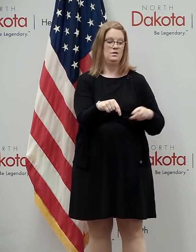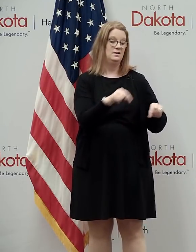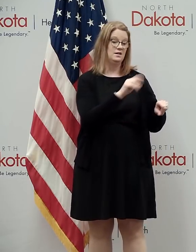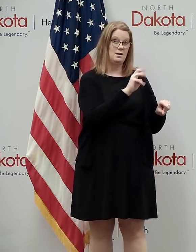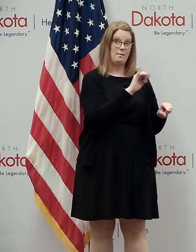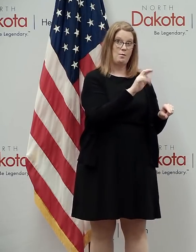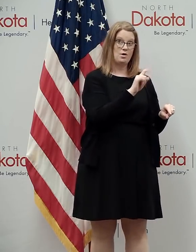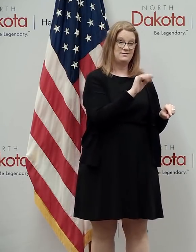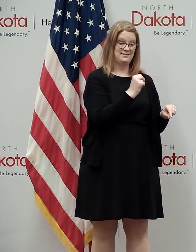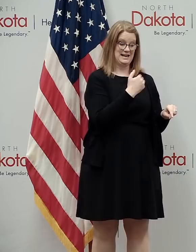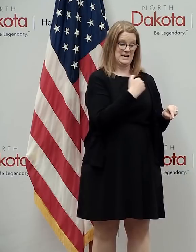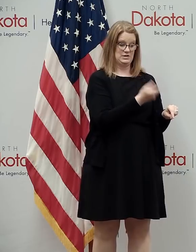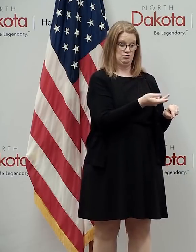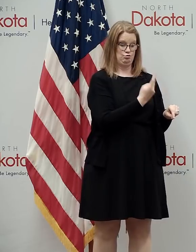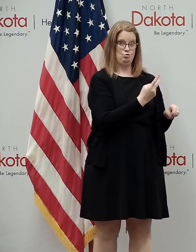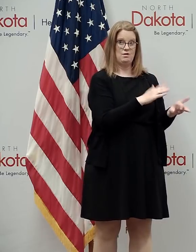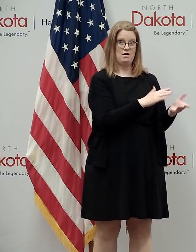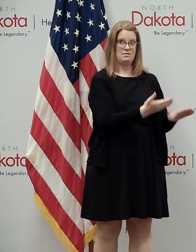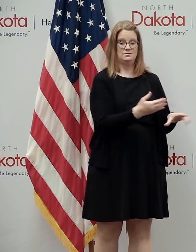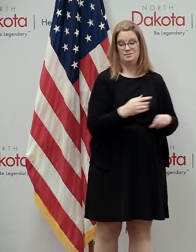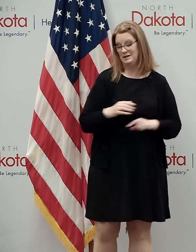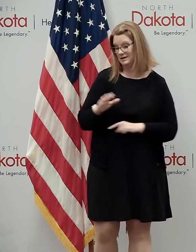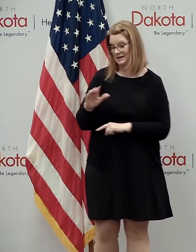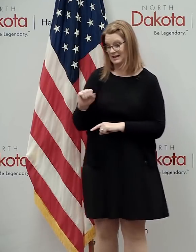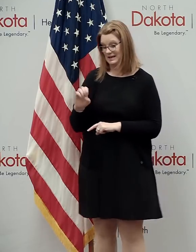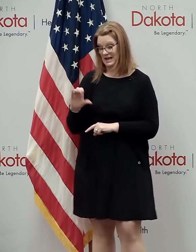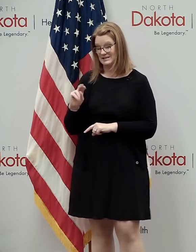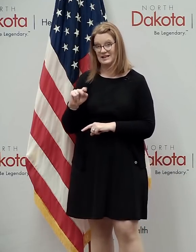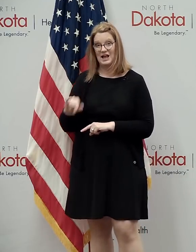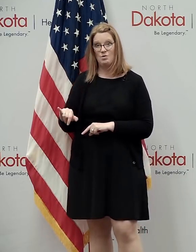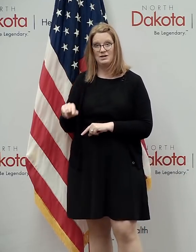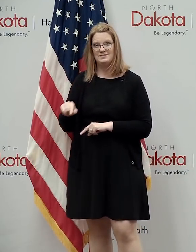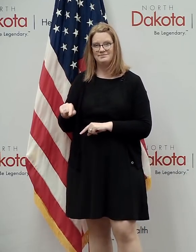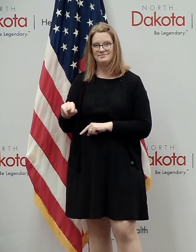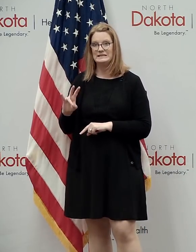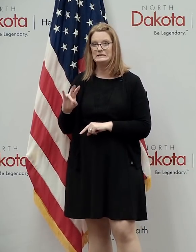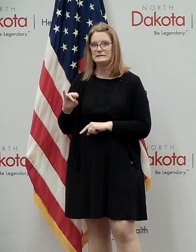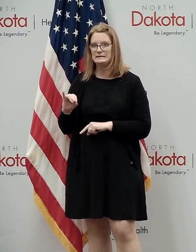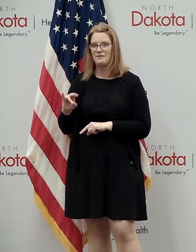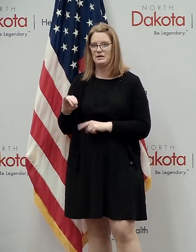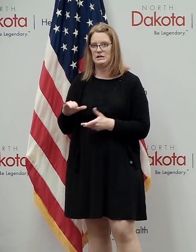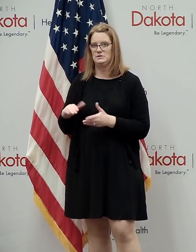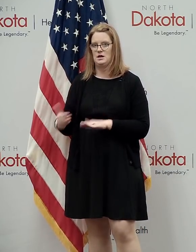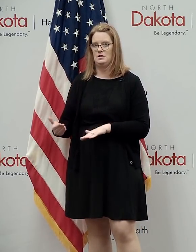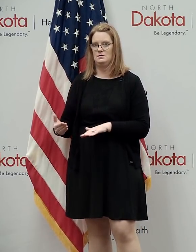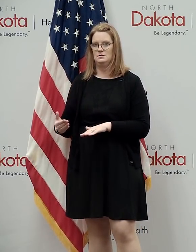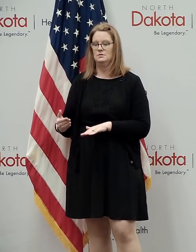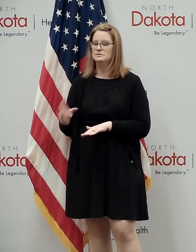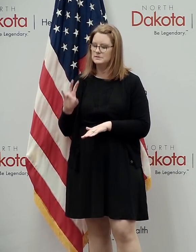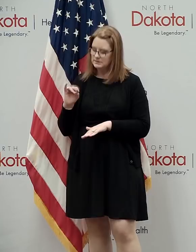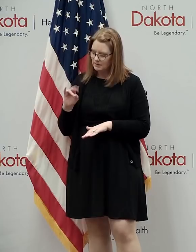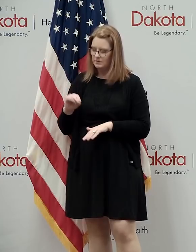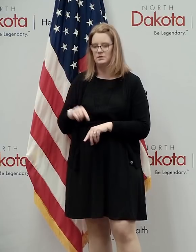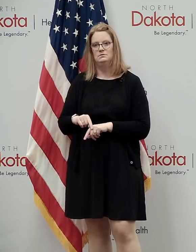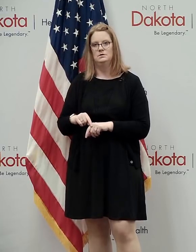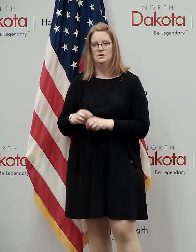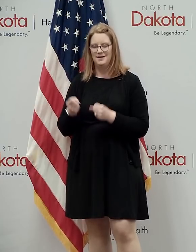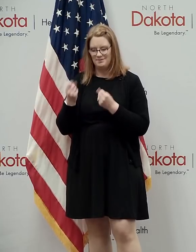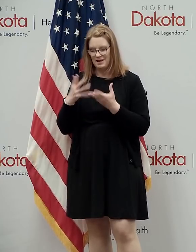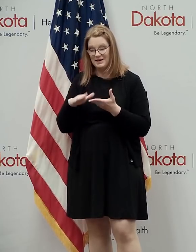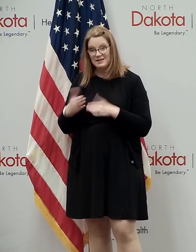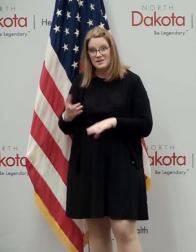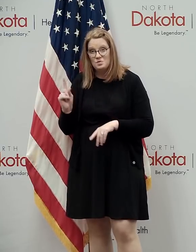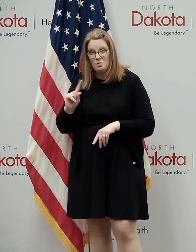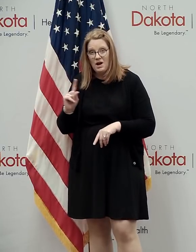2. Conversely, Cass County had 70 of those deaths, and many of those deaths came from